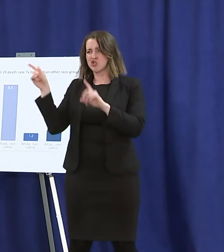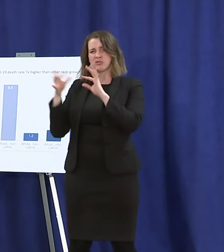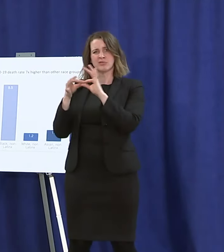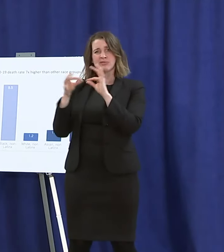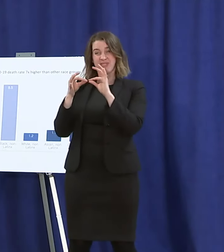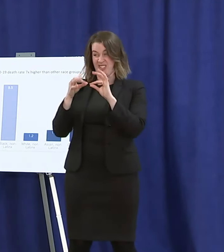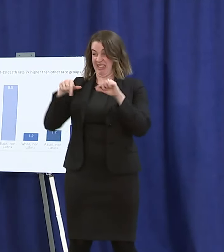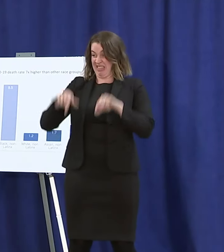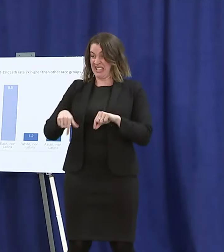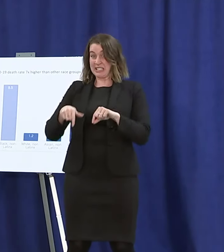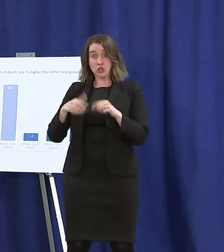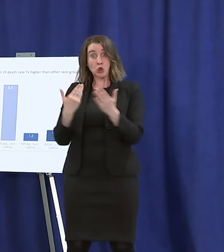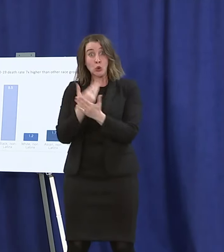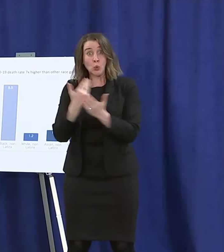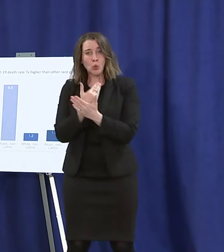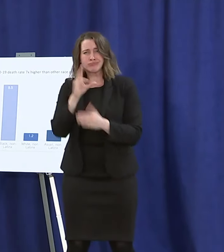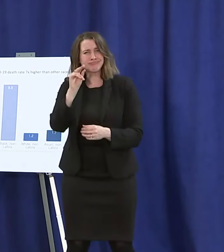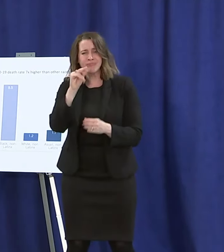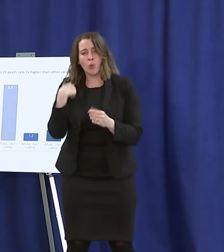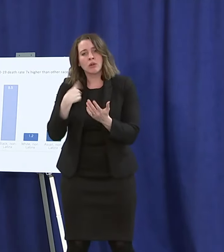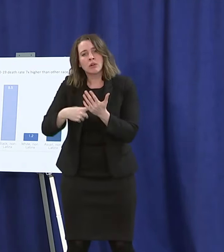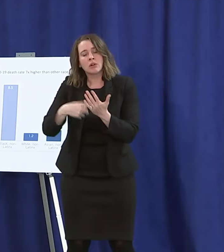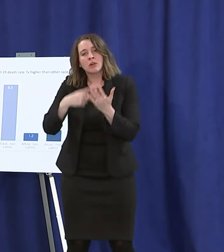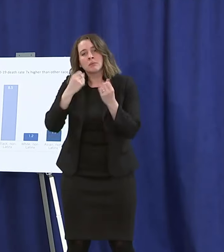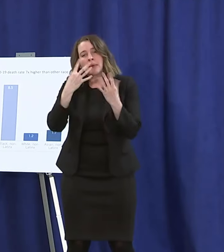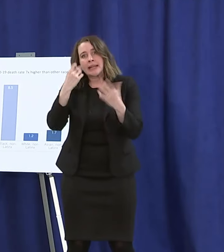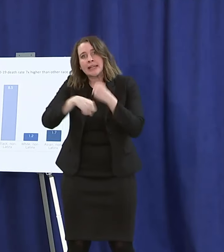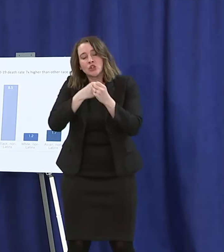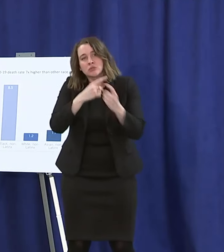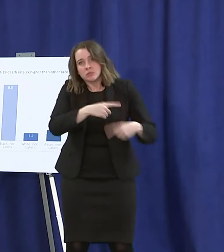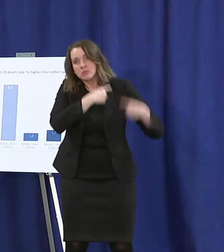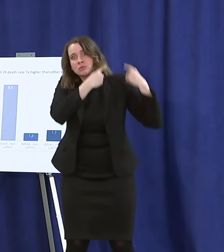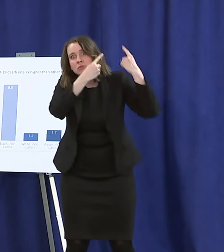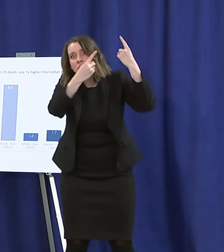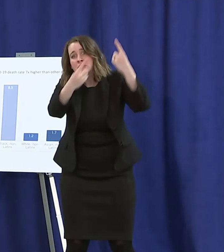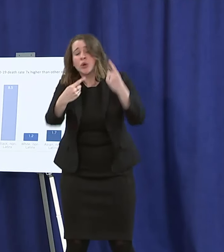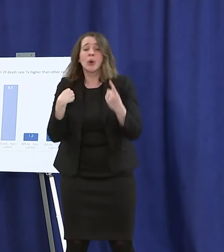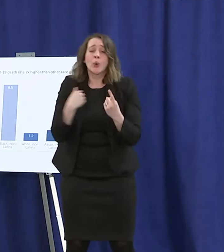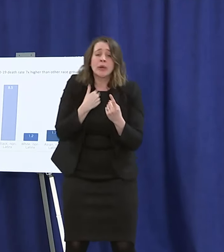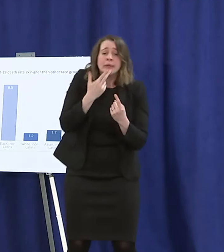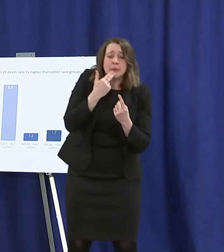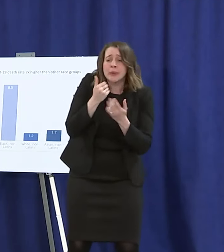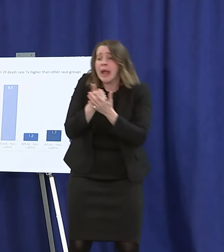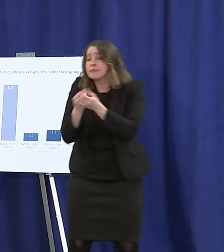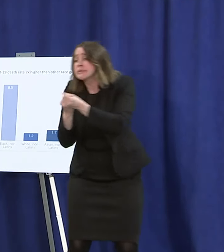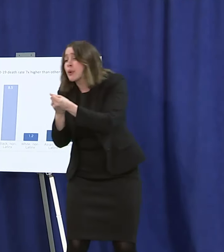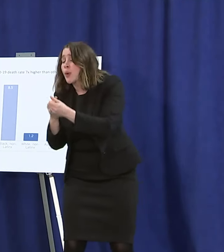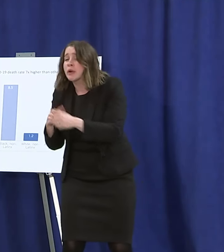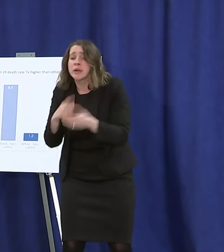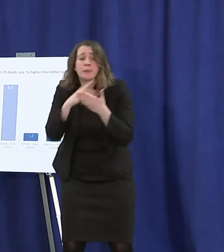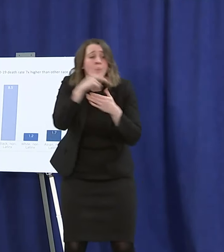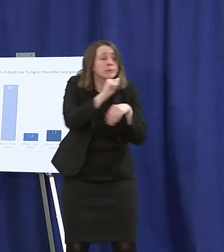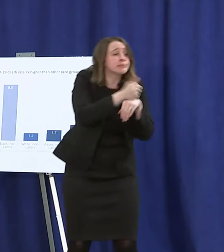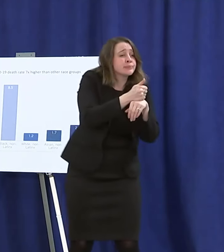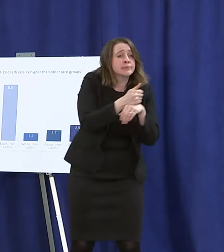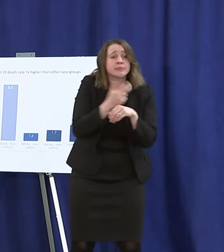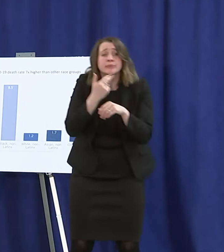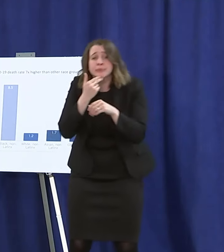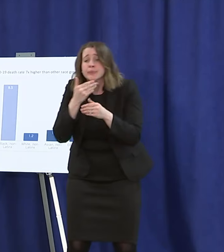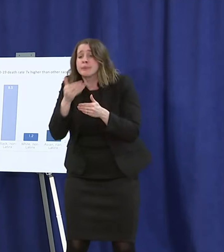years, and we've been taking small, medium-sized steps to rectify the